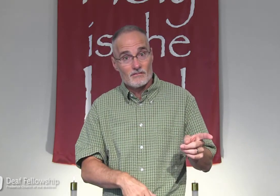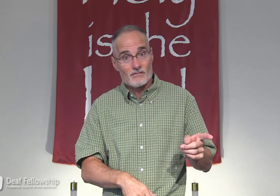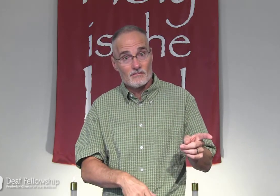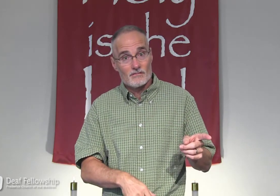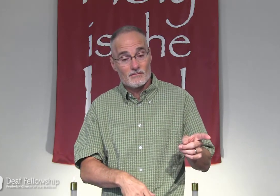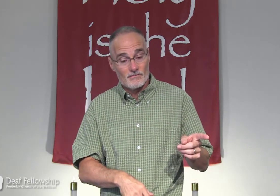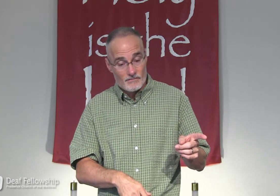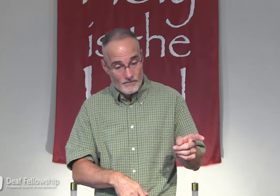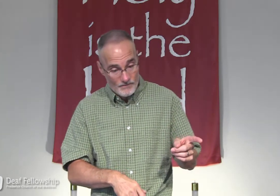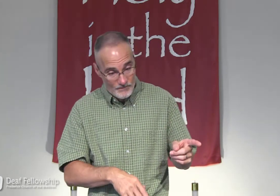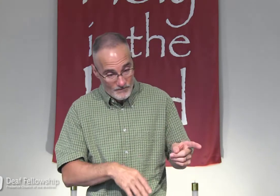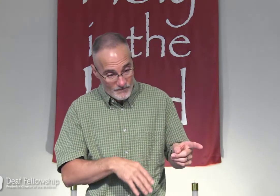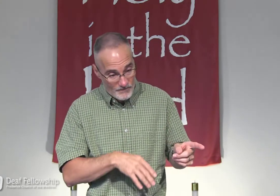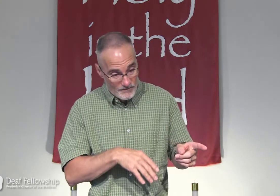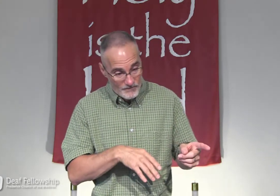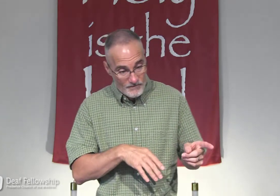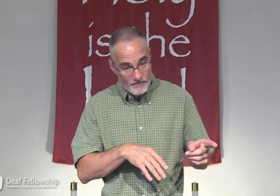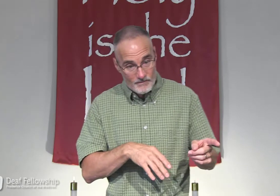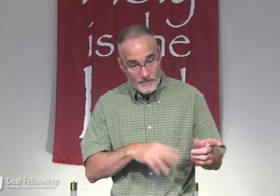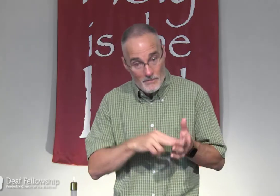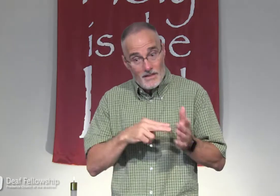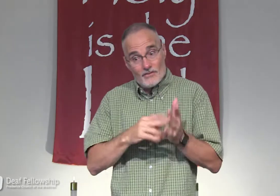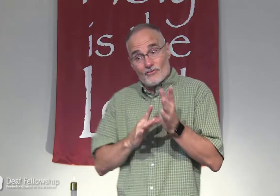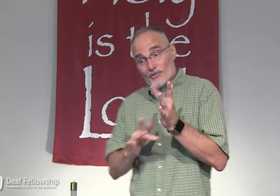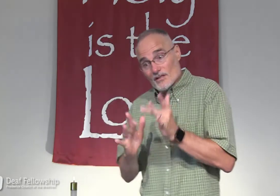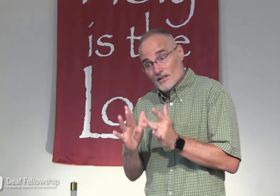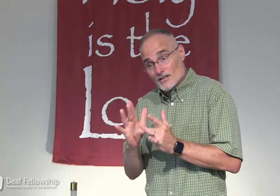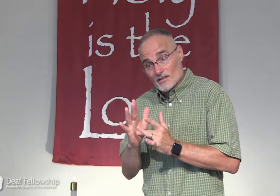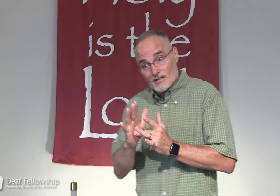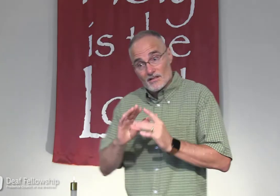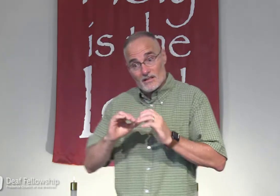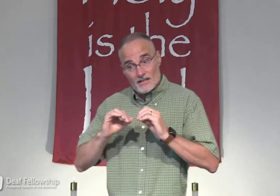Well, if that family member who died isn't a Christian,